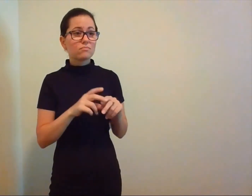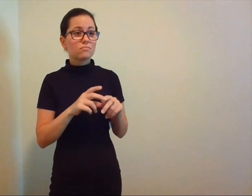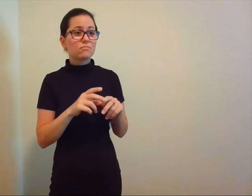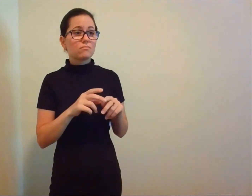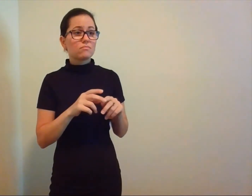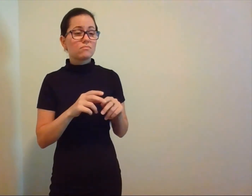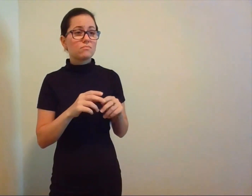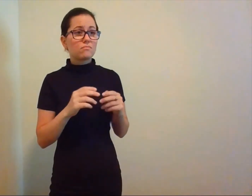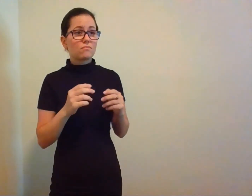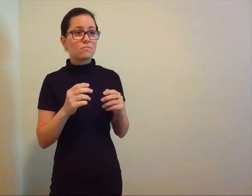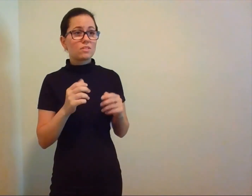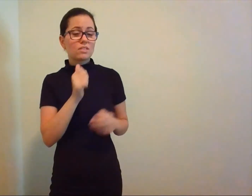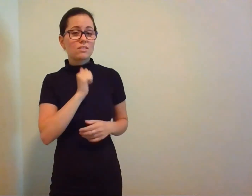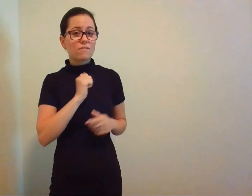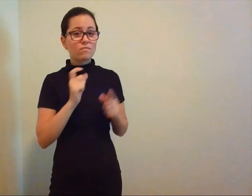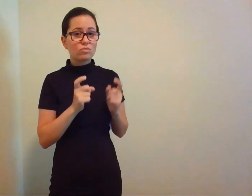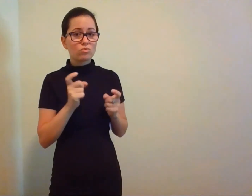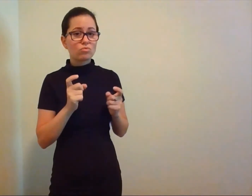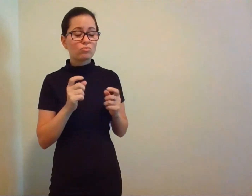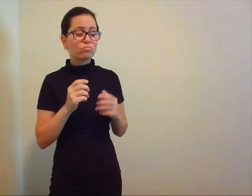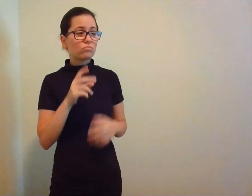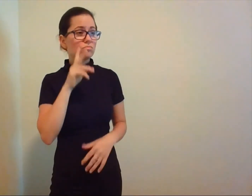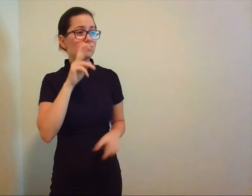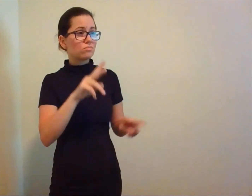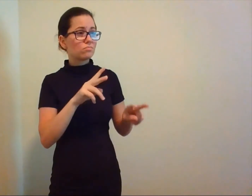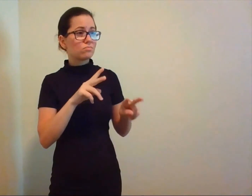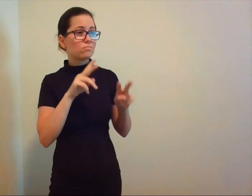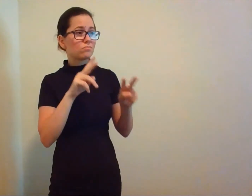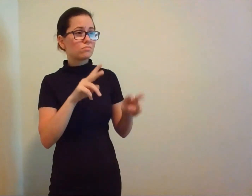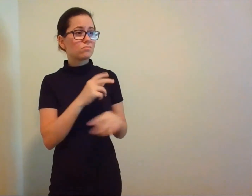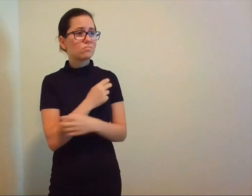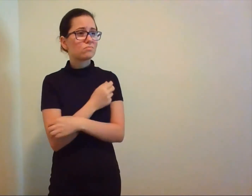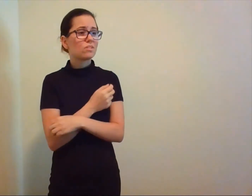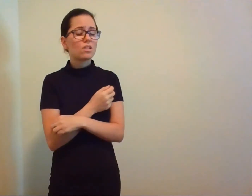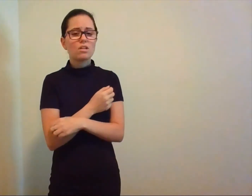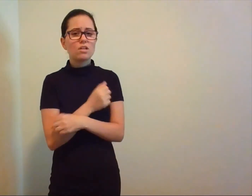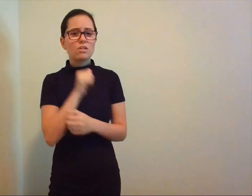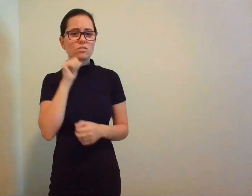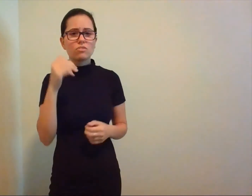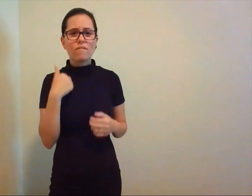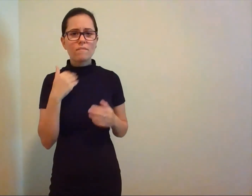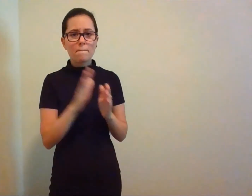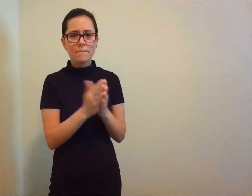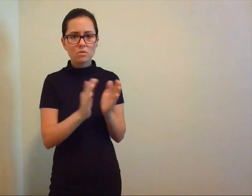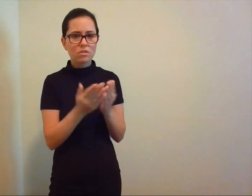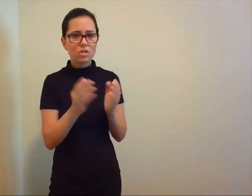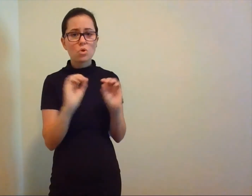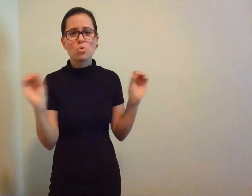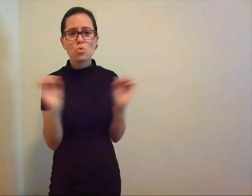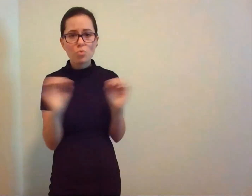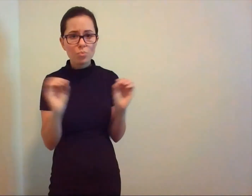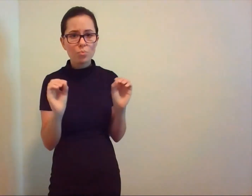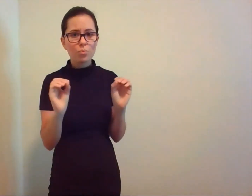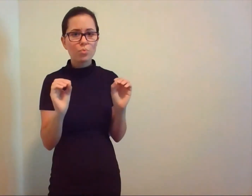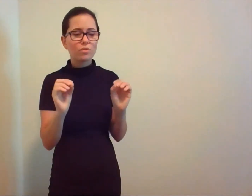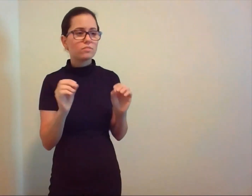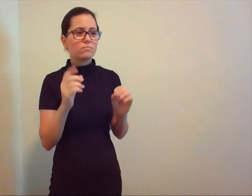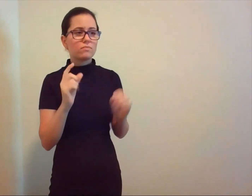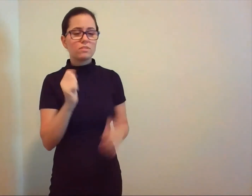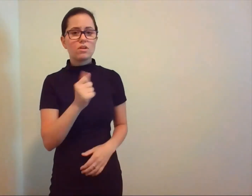The more the scene kind of comes alive. It's like, oh, there's birds over there and they're diving into the ocean.